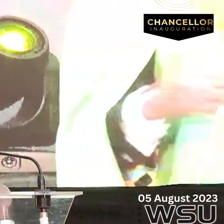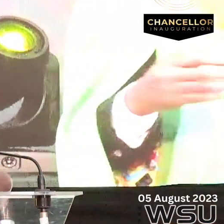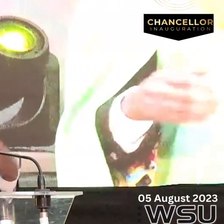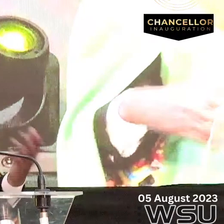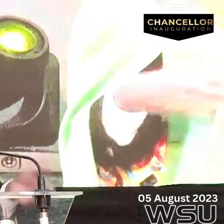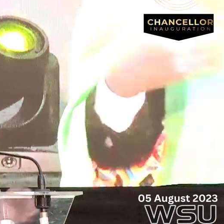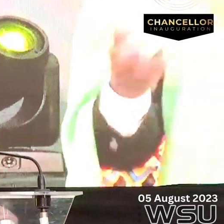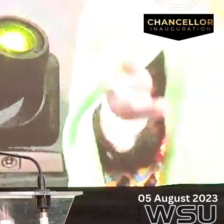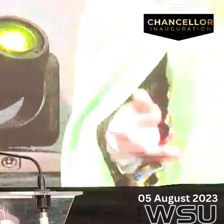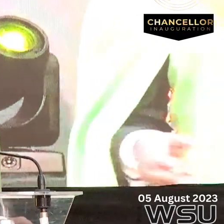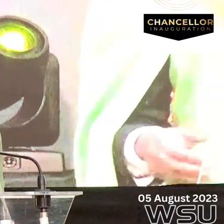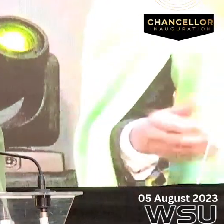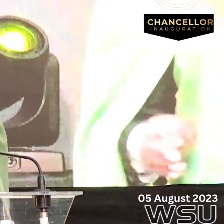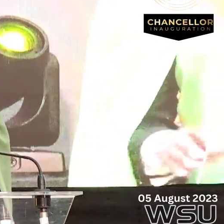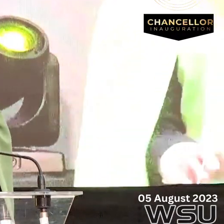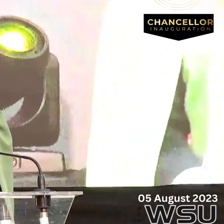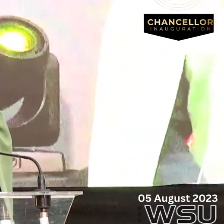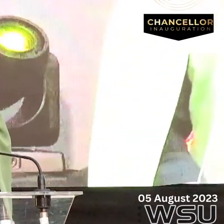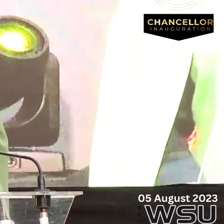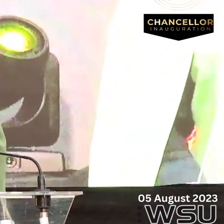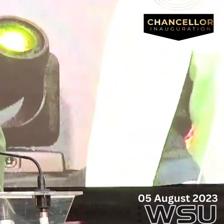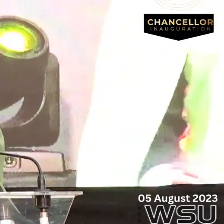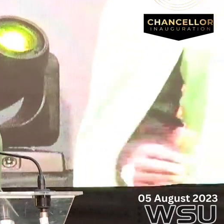kuba bekufanele mandise apha kudala 10 minutes ago